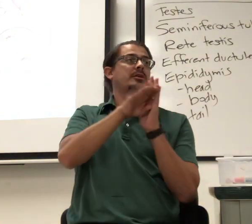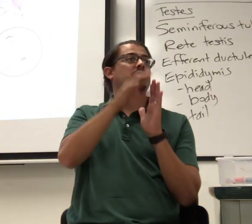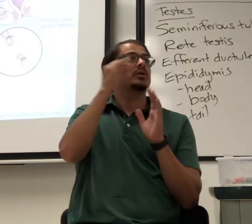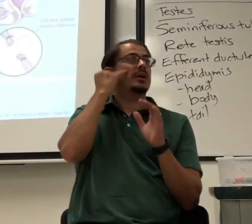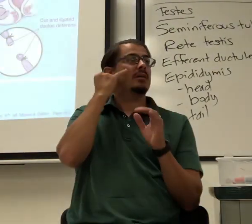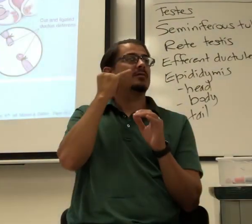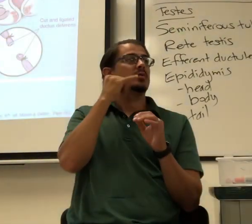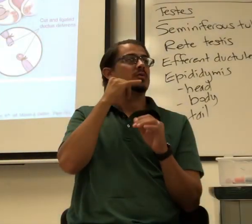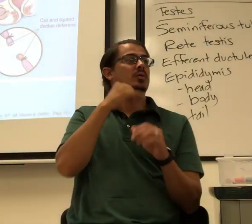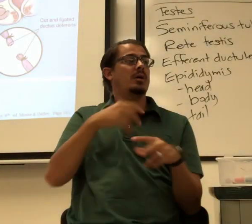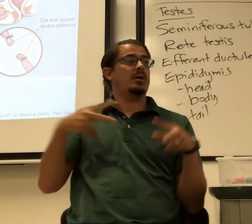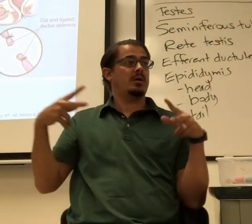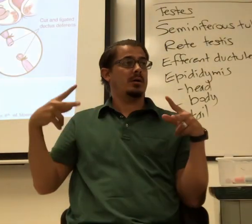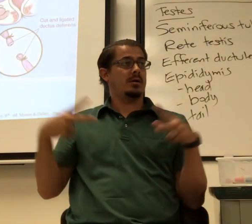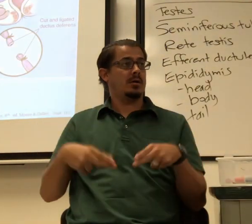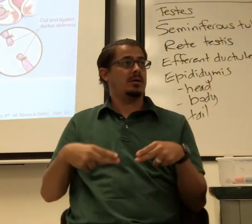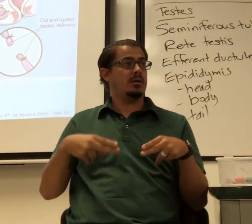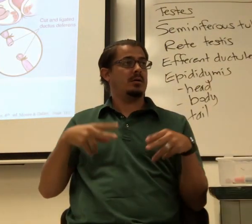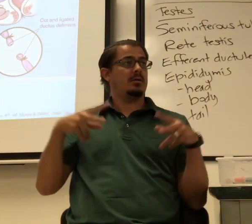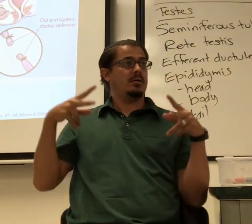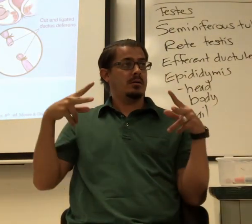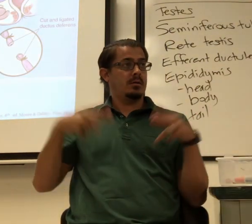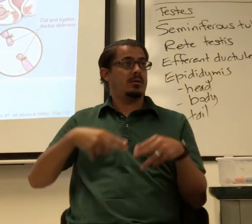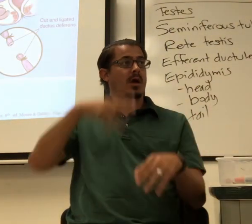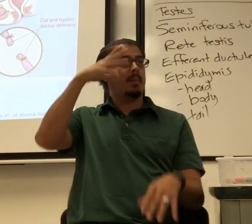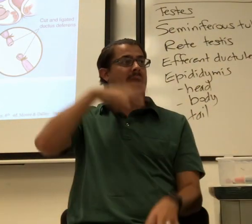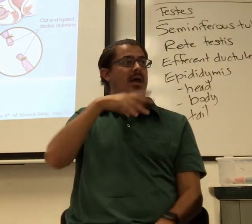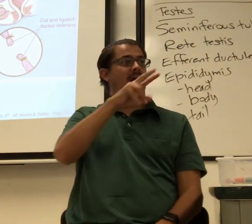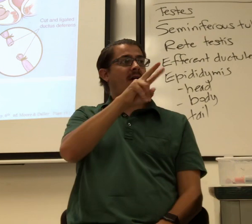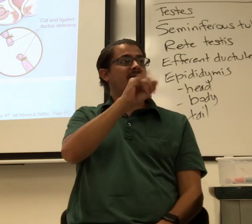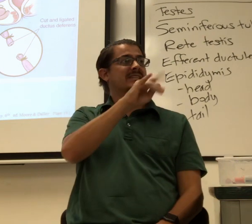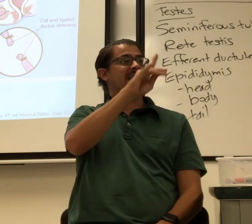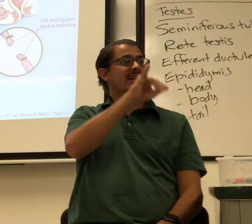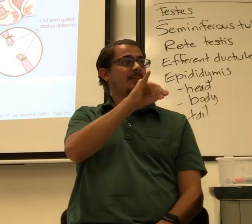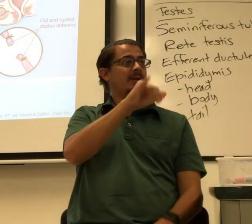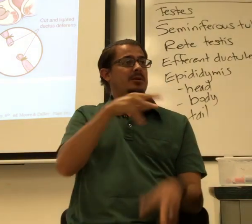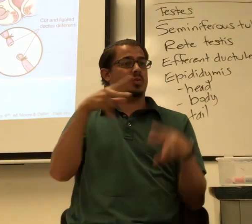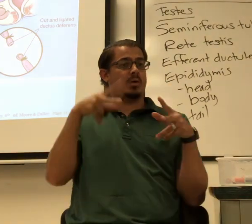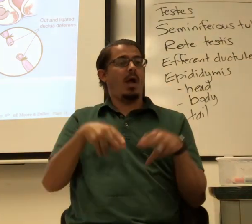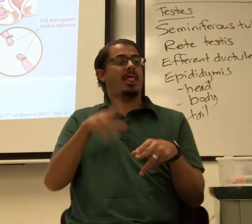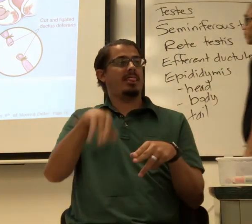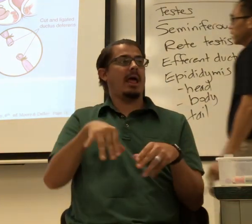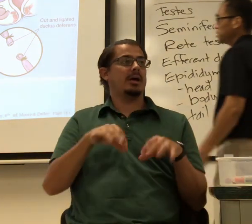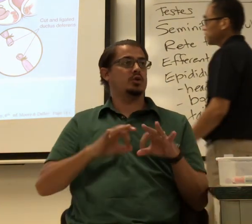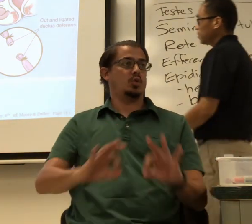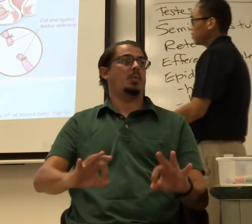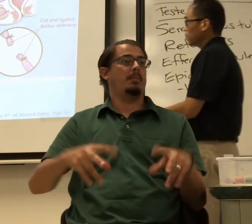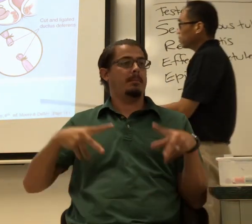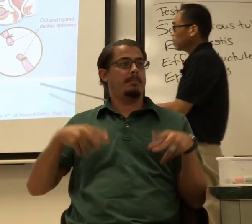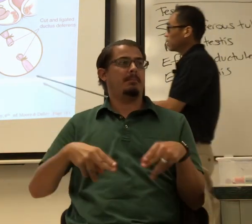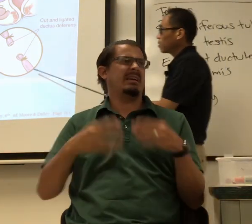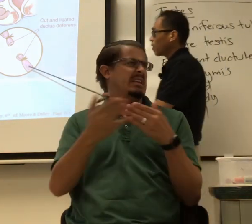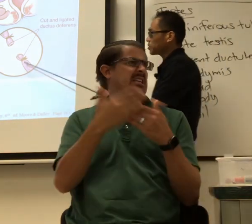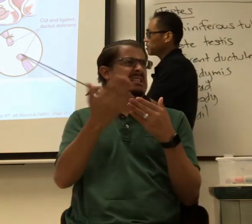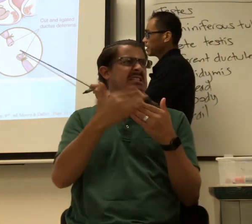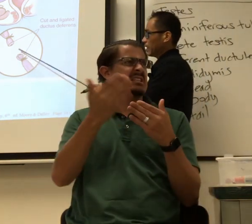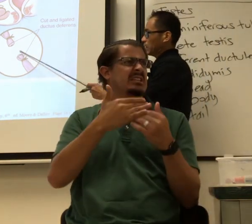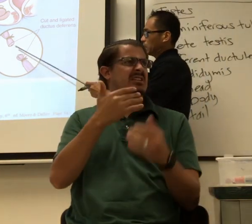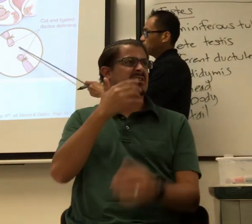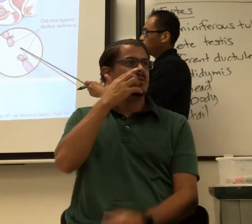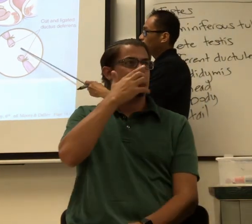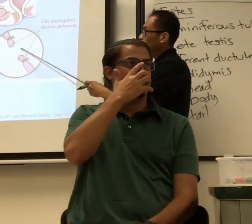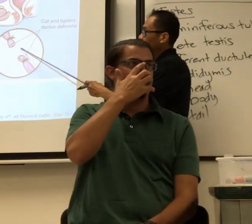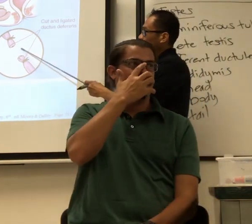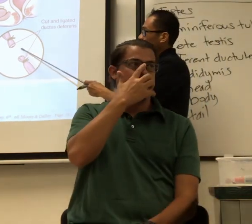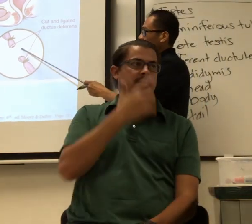were to sterilize a male, that's how you do it. Vasectomy is cut and ligate that too. Easy to do. Well, I shouldn't say